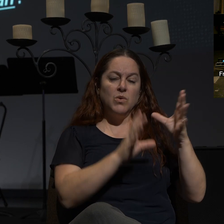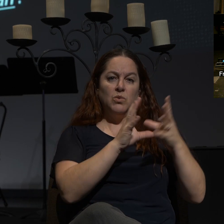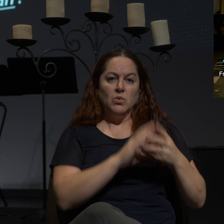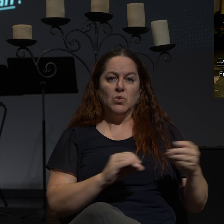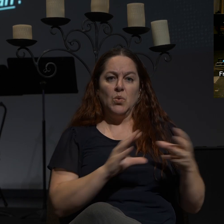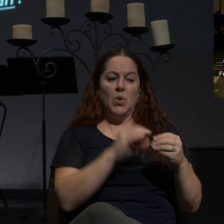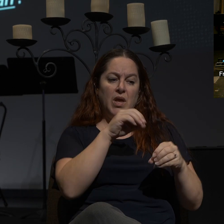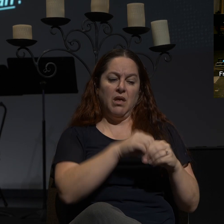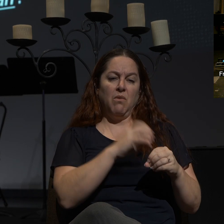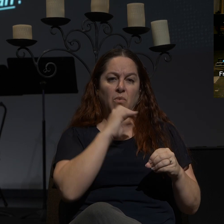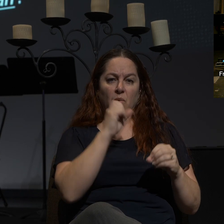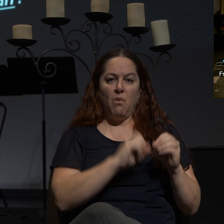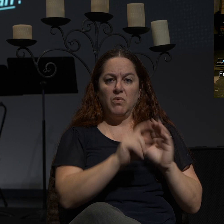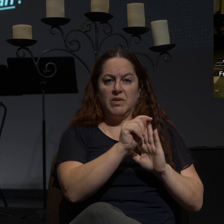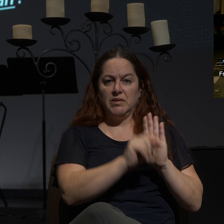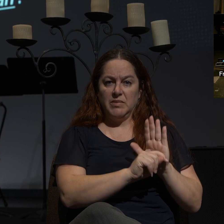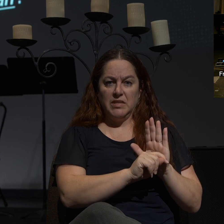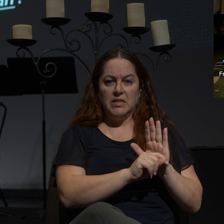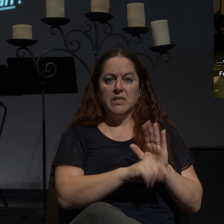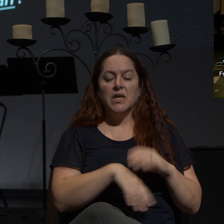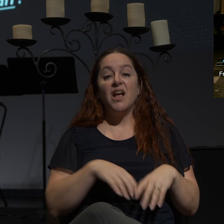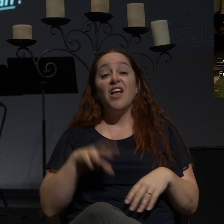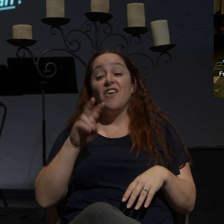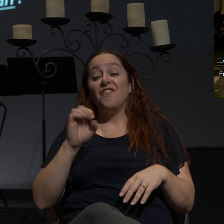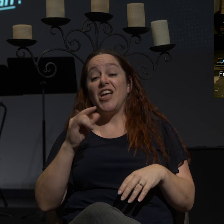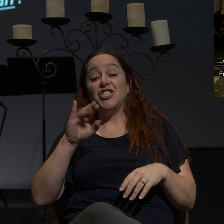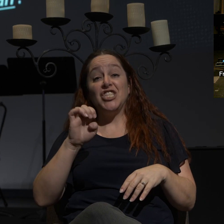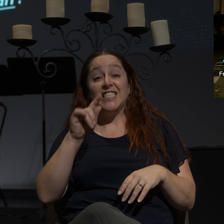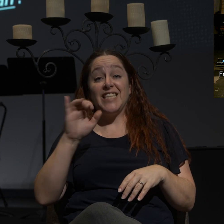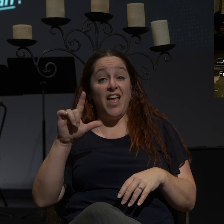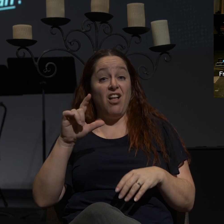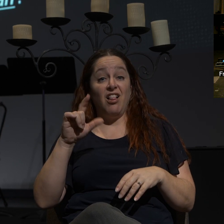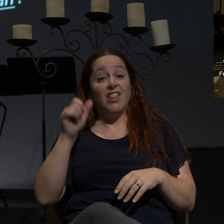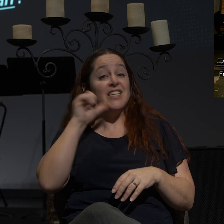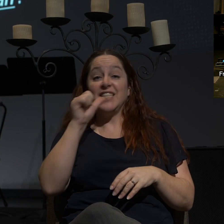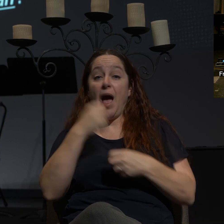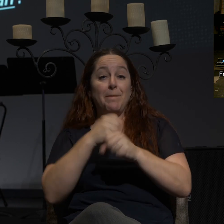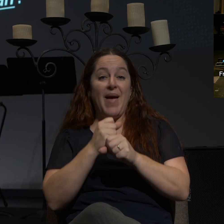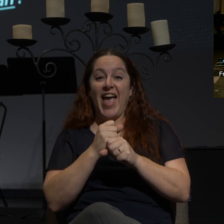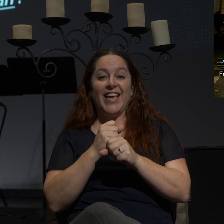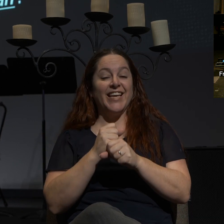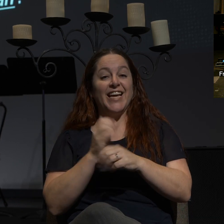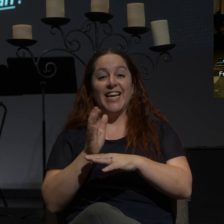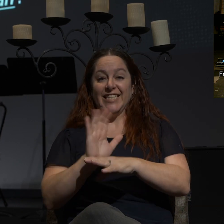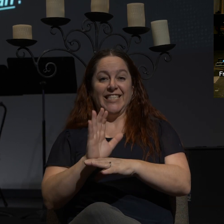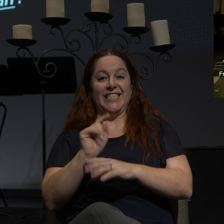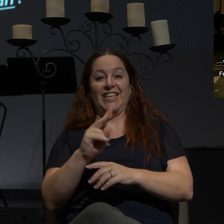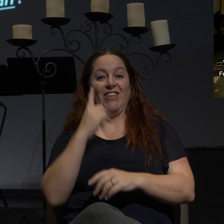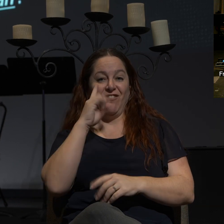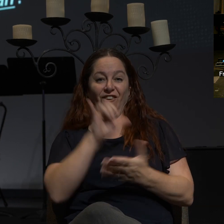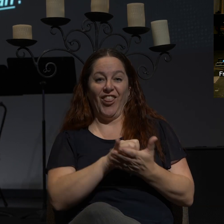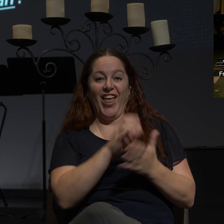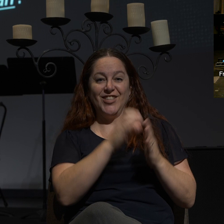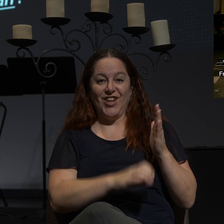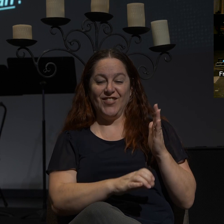Testament. The VeggieTale guys did not make an episode on Judges 19.